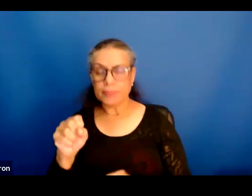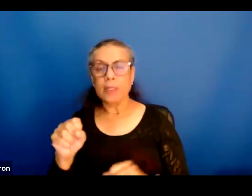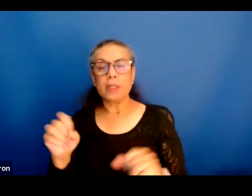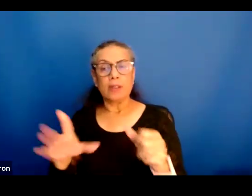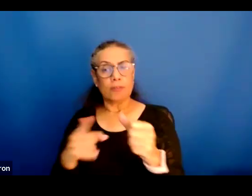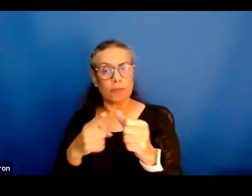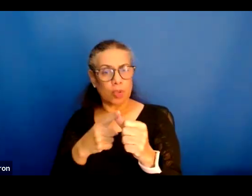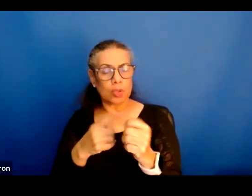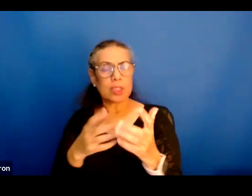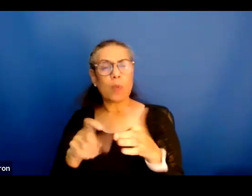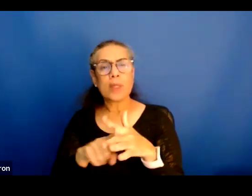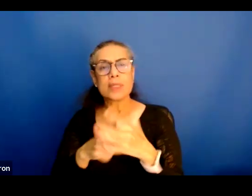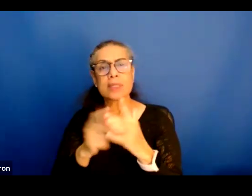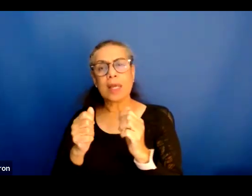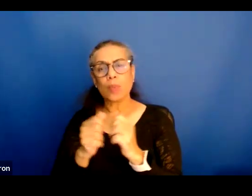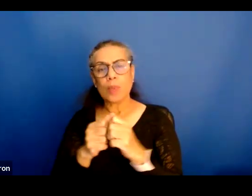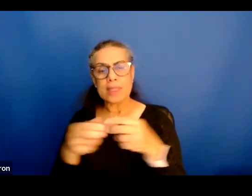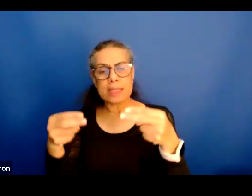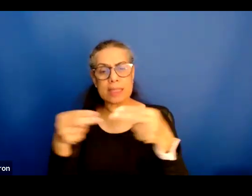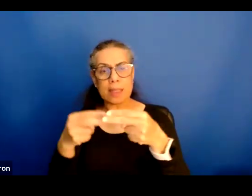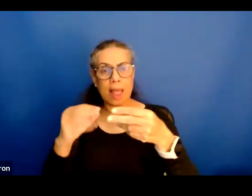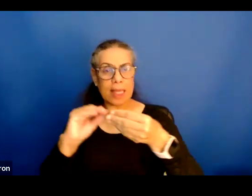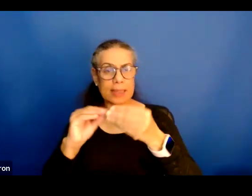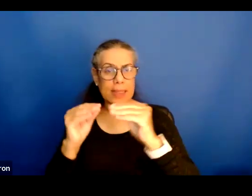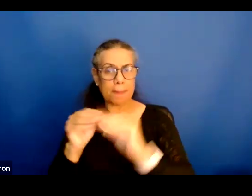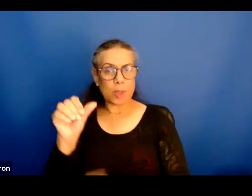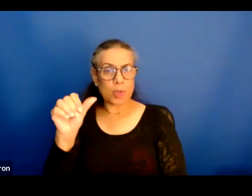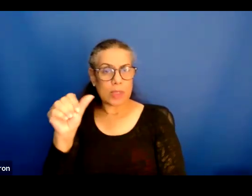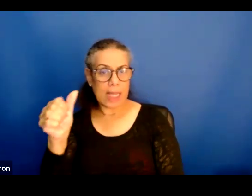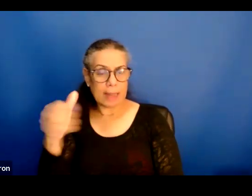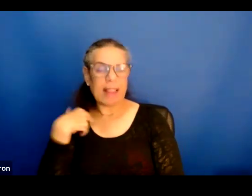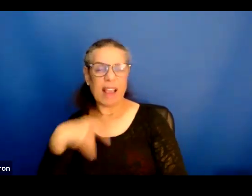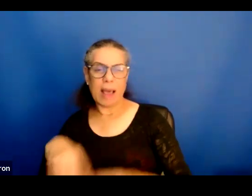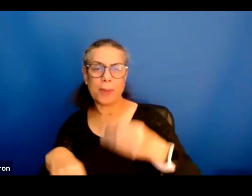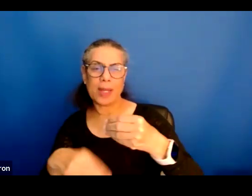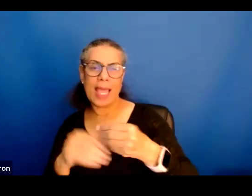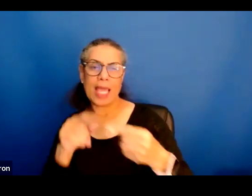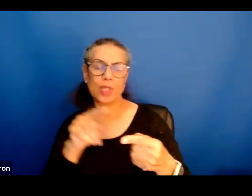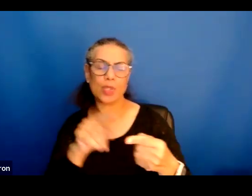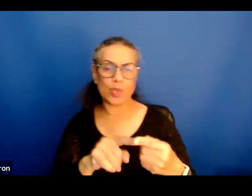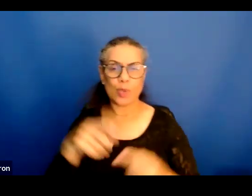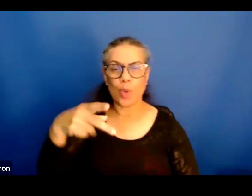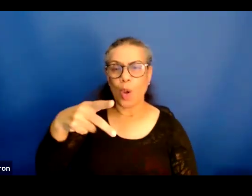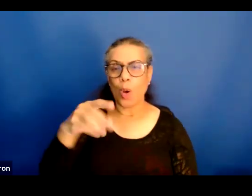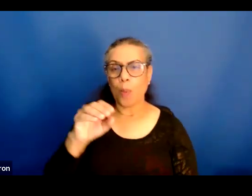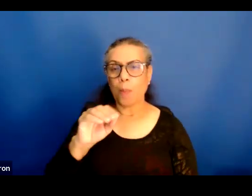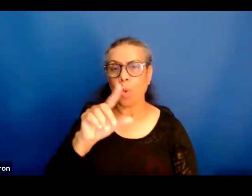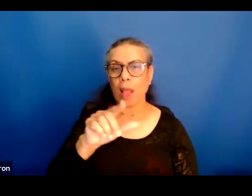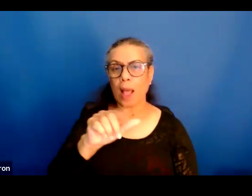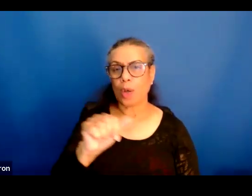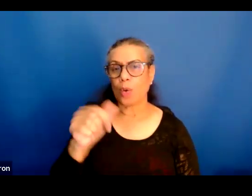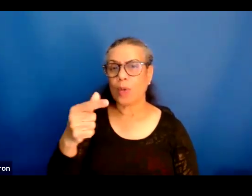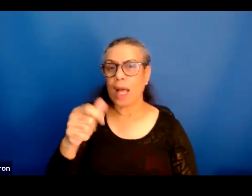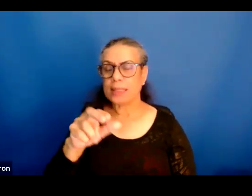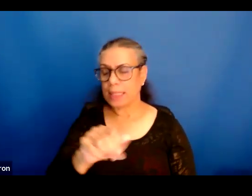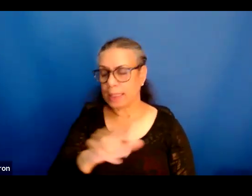starting with slide 10, I want to pick up on where Member Polanco Garcia left off. It might be helpful